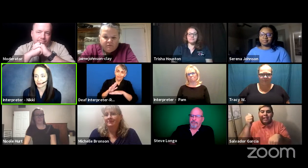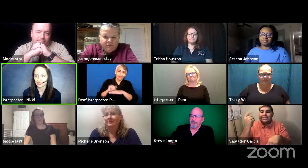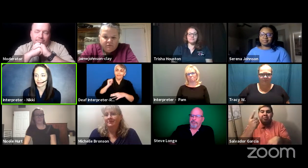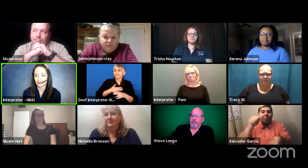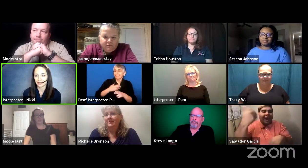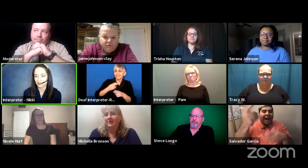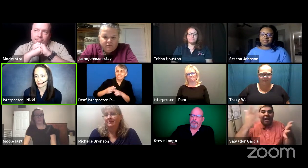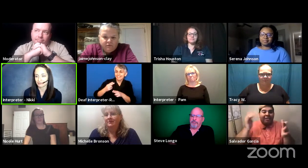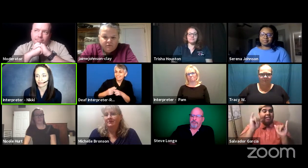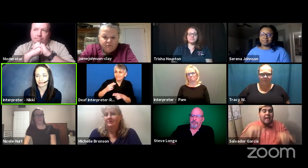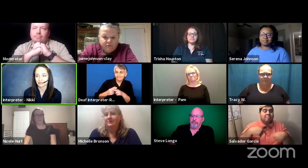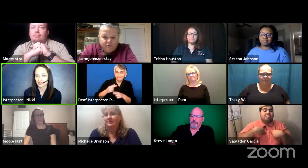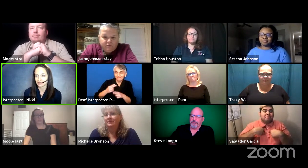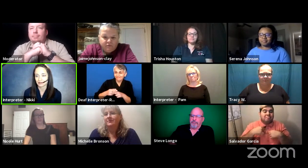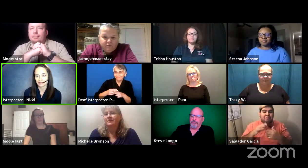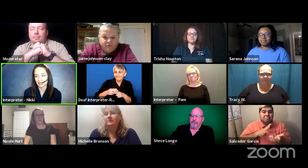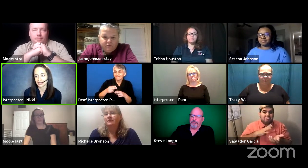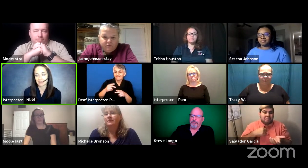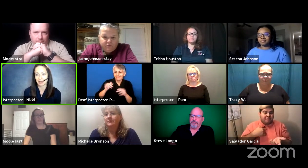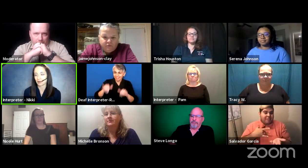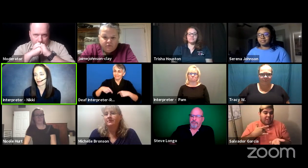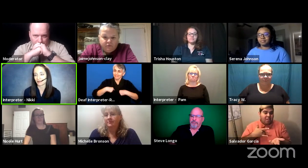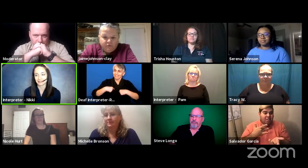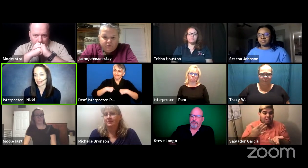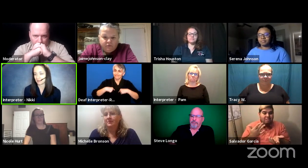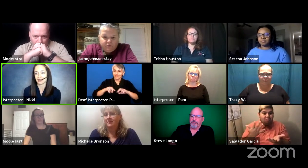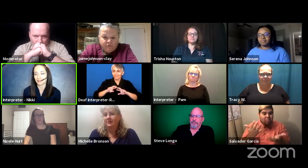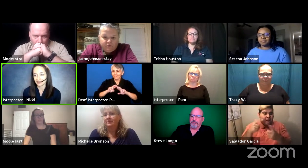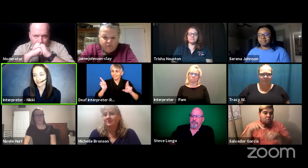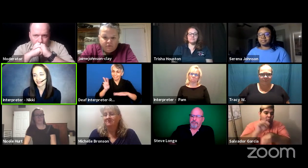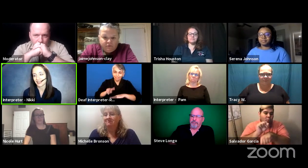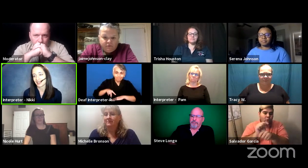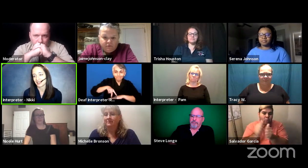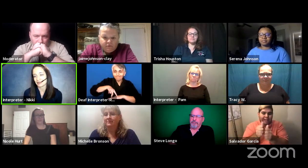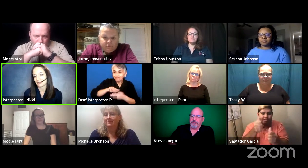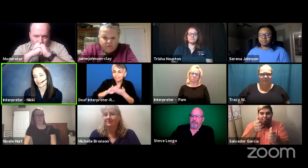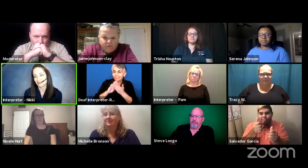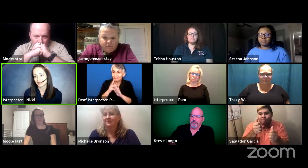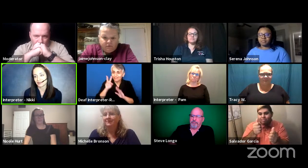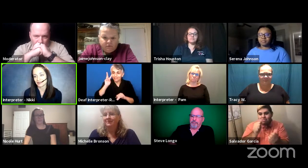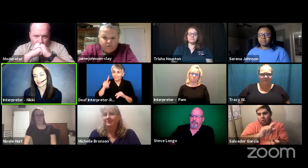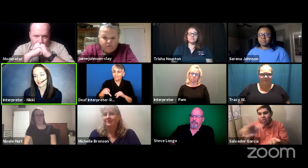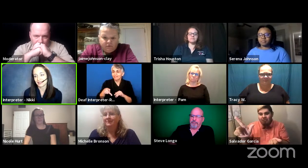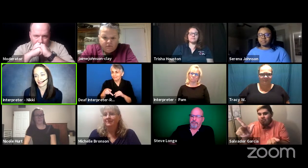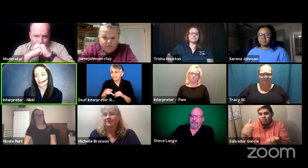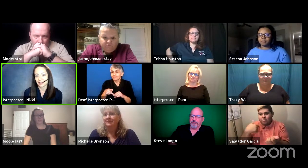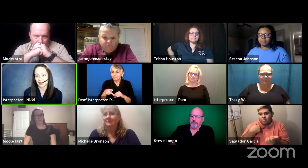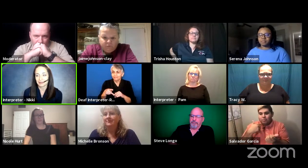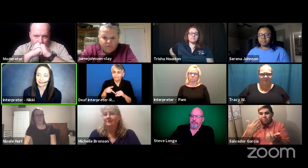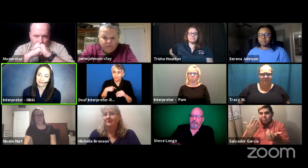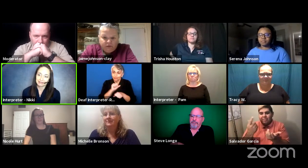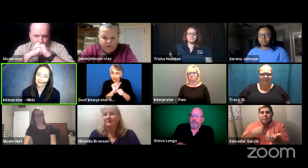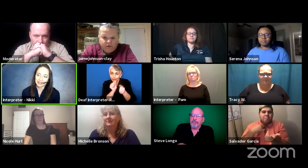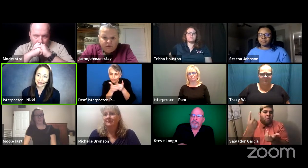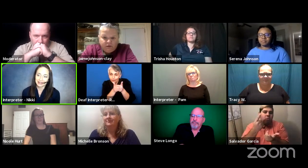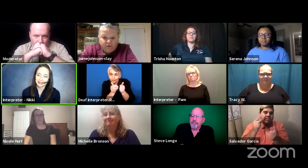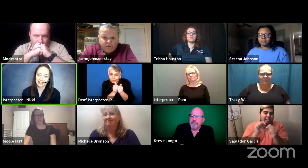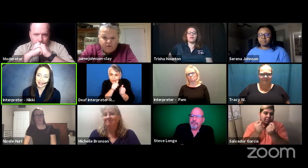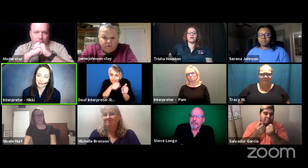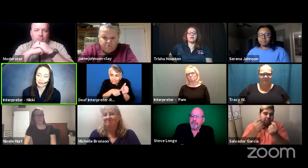doing. Anytime I'm called, I'm there. And I really feel that I'm looking